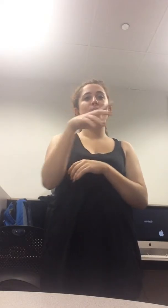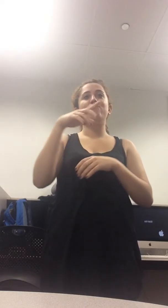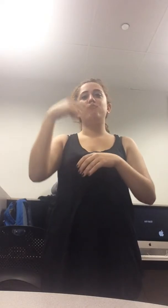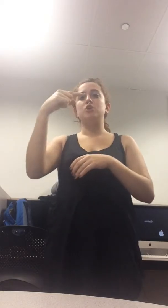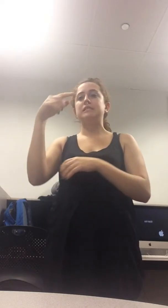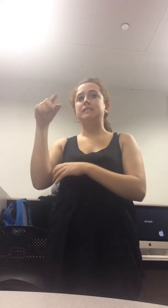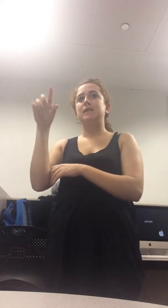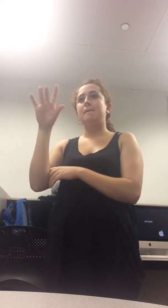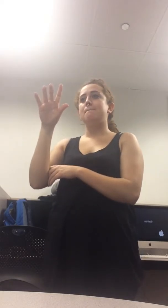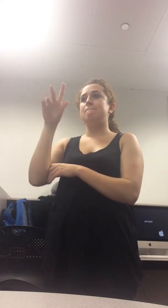you. Yes, what do you think, Chris?